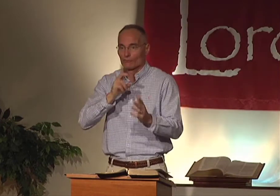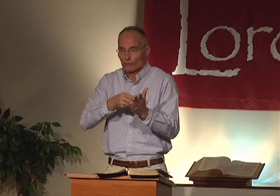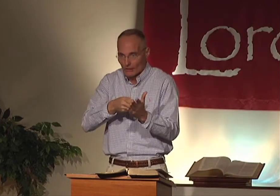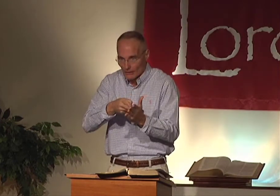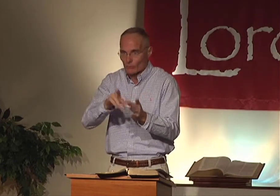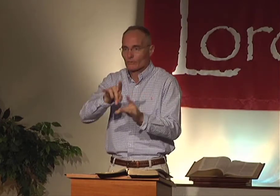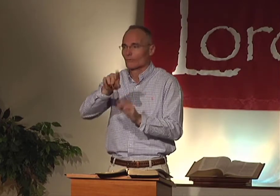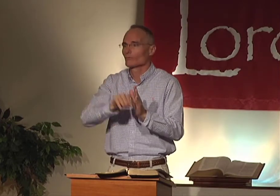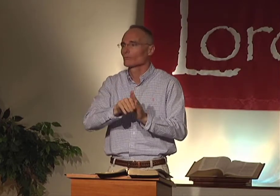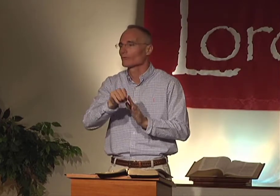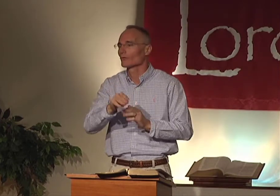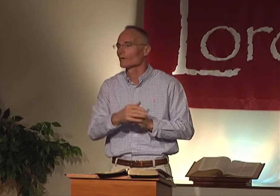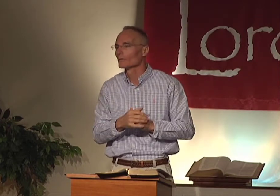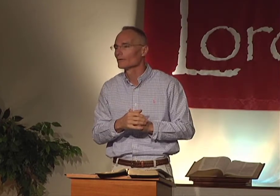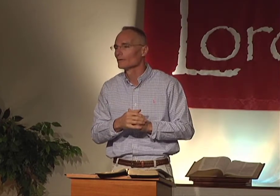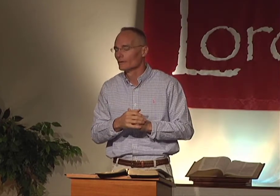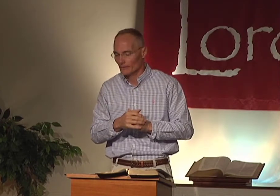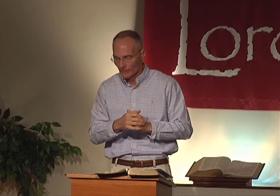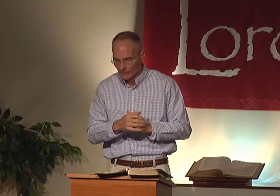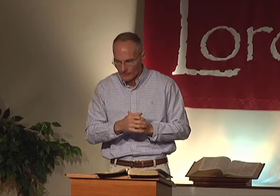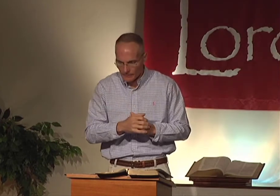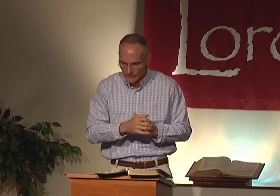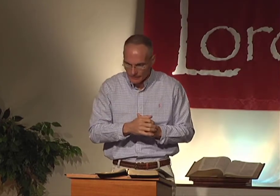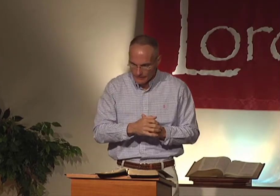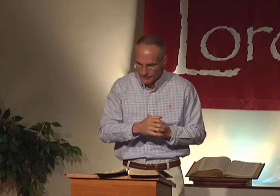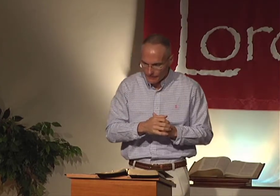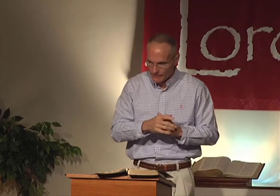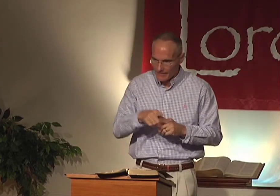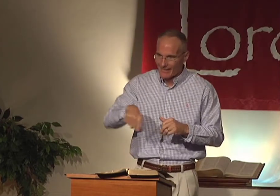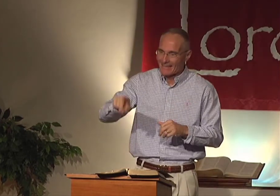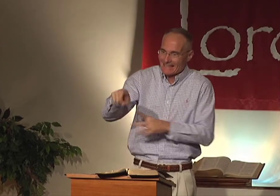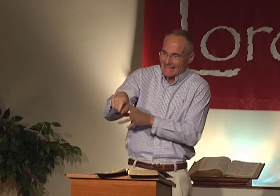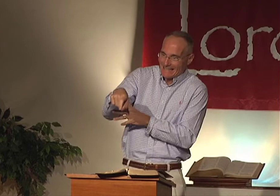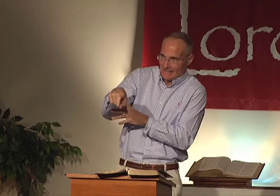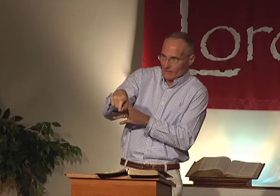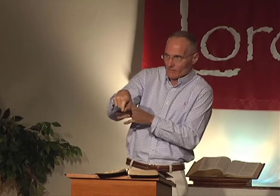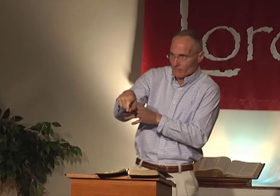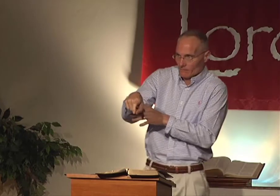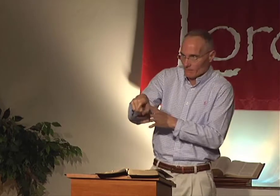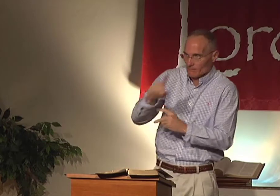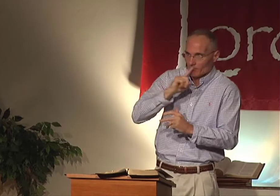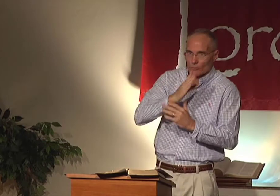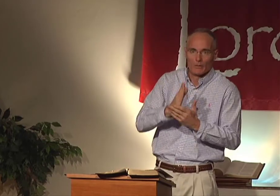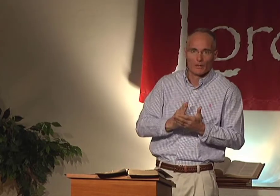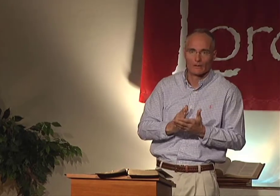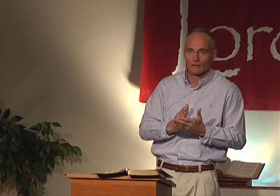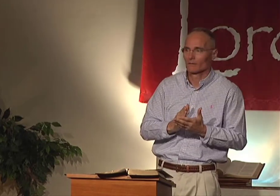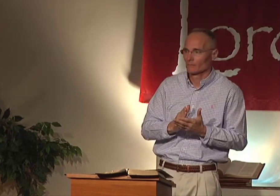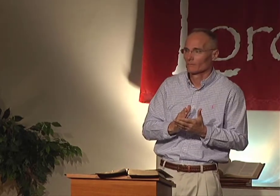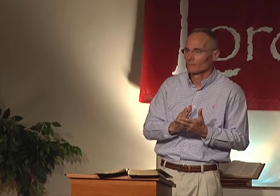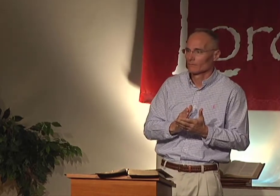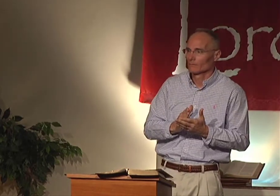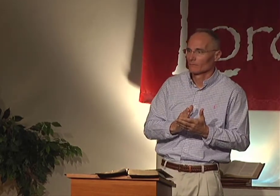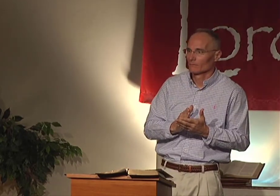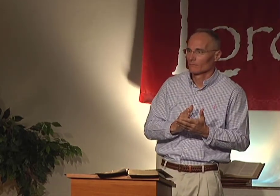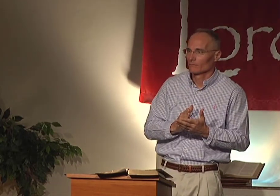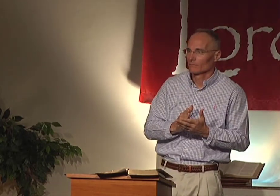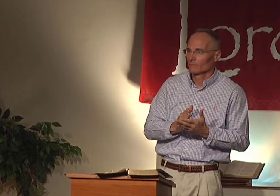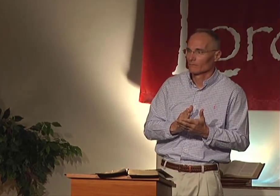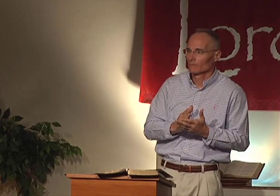it shows that they don't really understand true spiritual maturity and that need for humility.